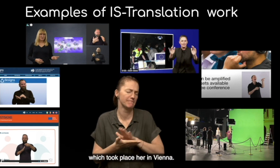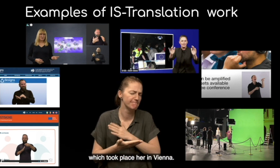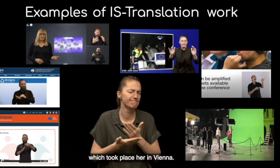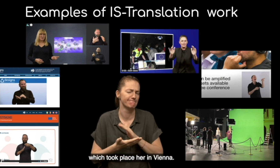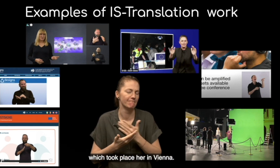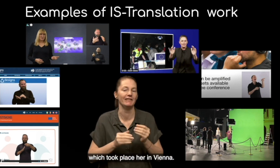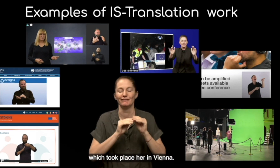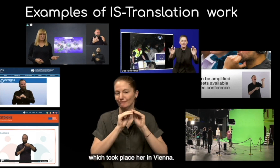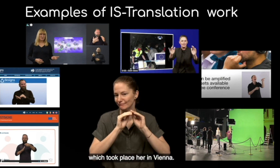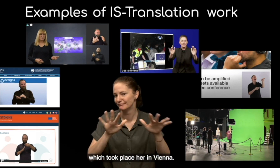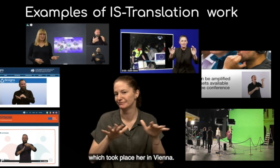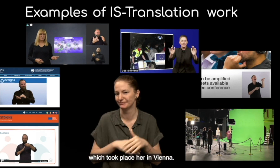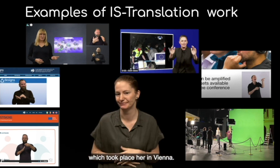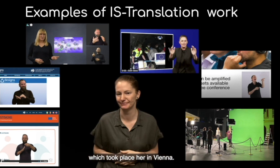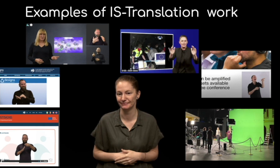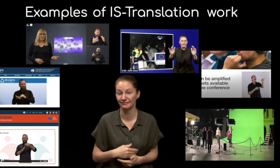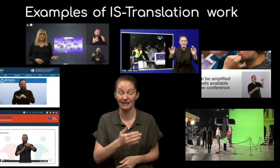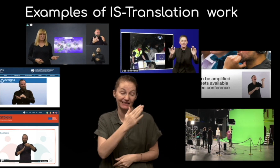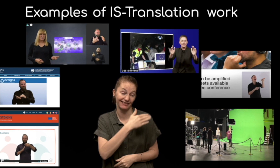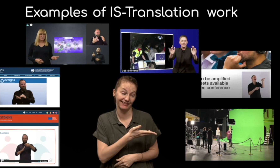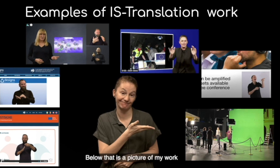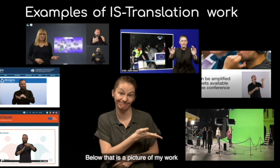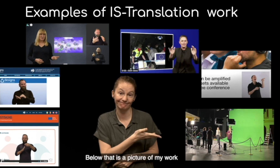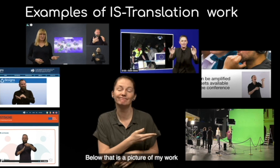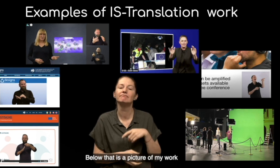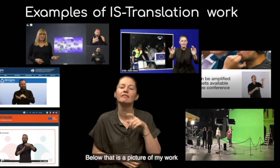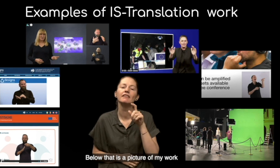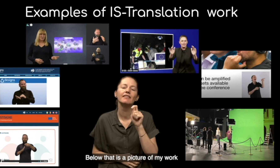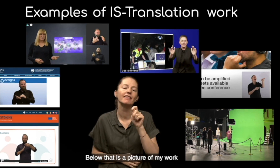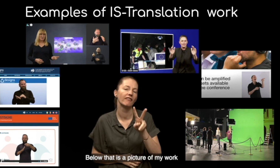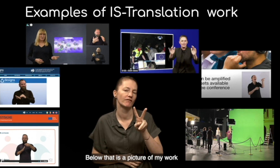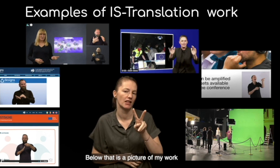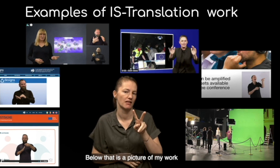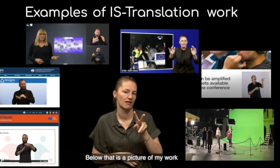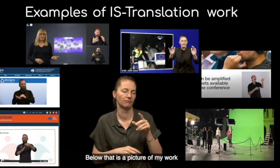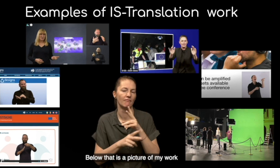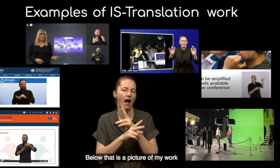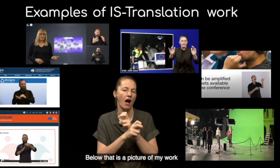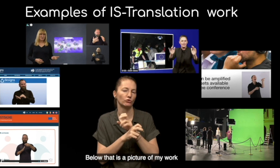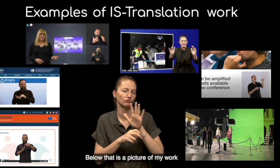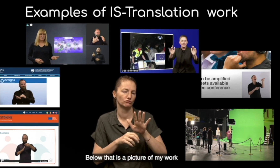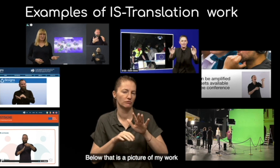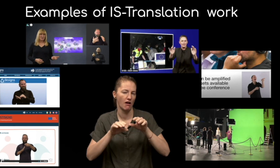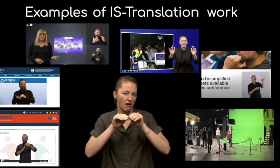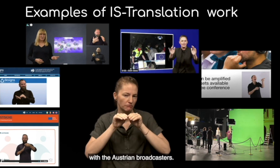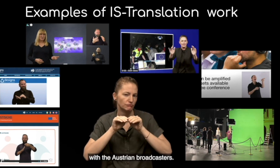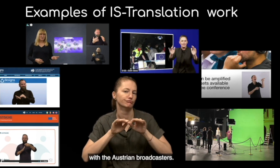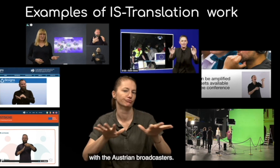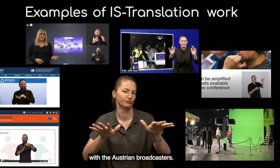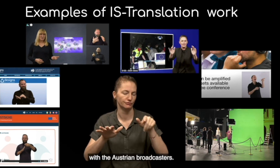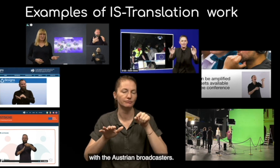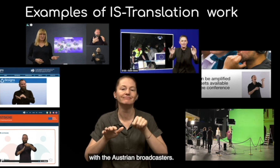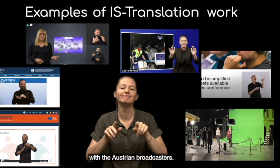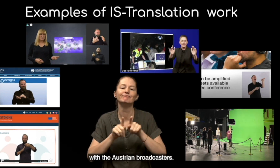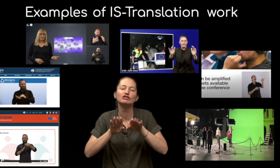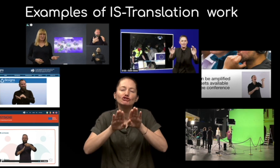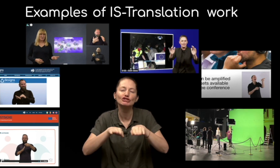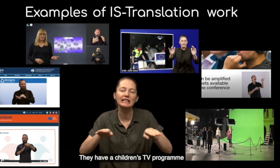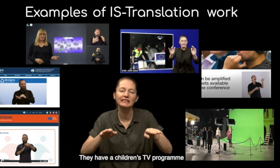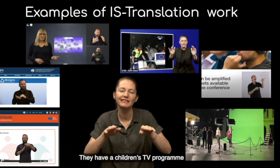Below that is a picture of my work with the Austrian broadcasters. They have a children's TV program that I translate with